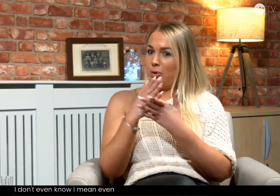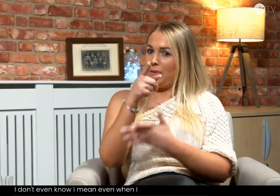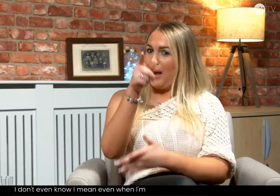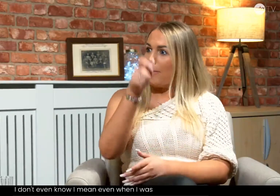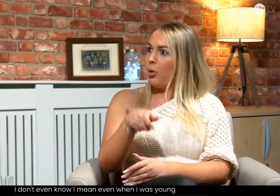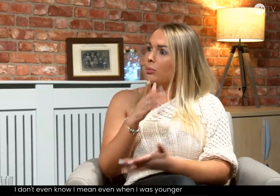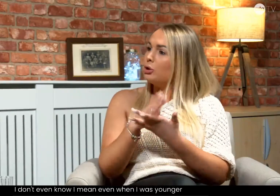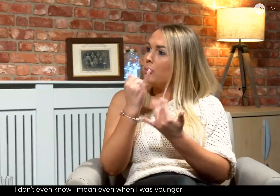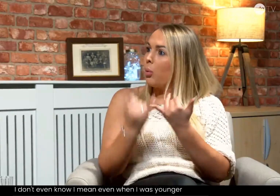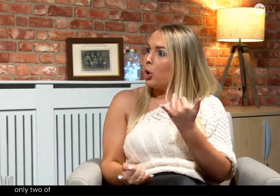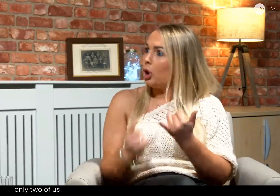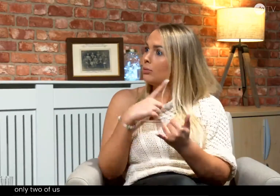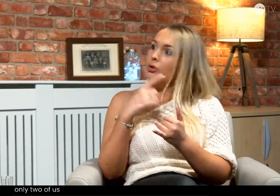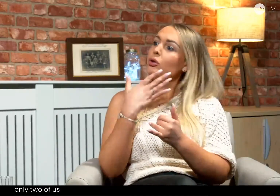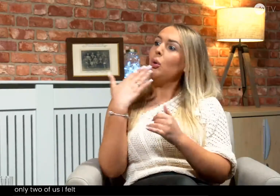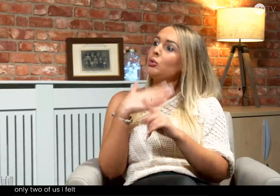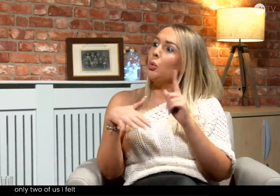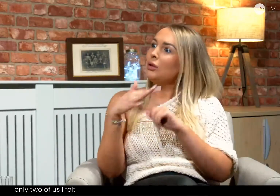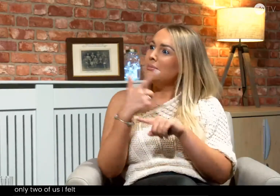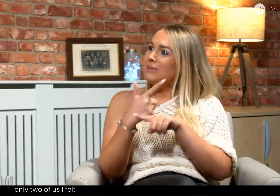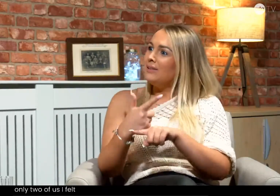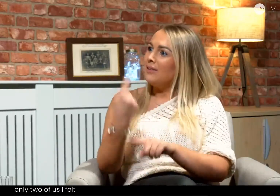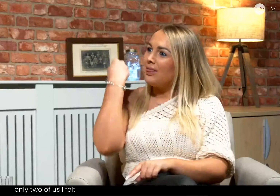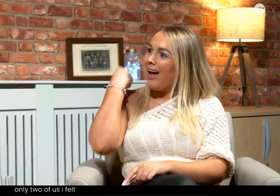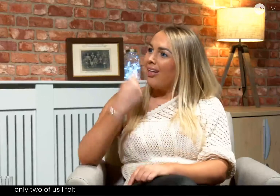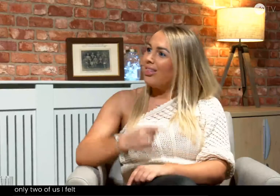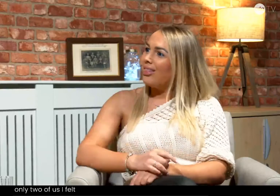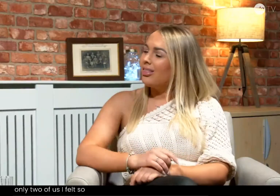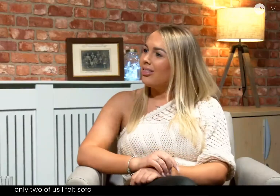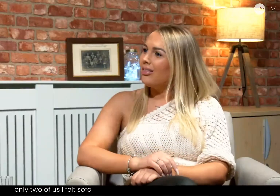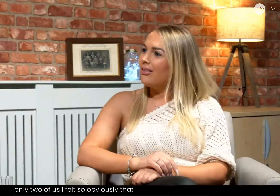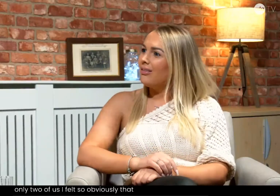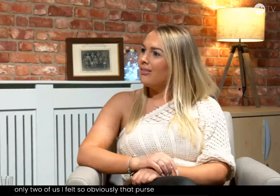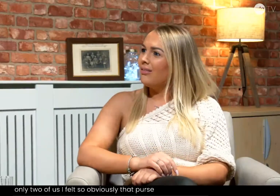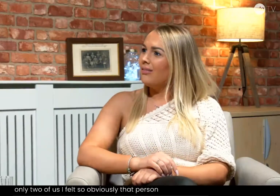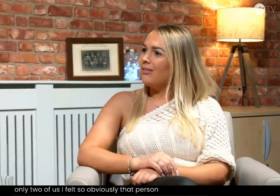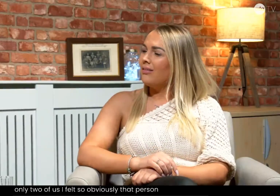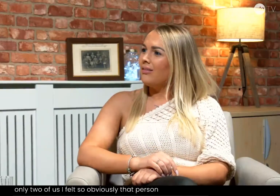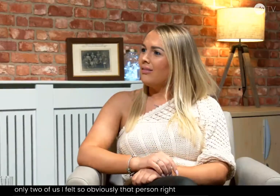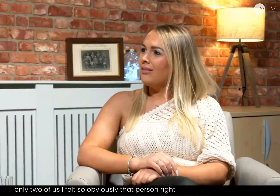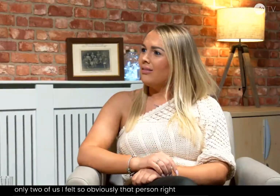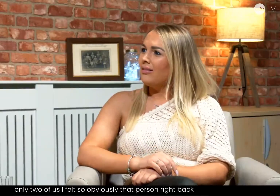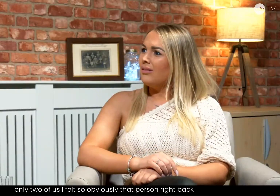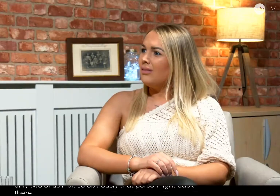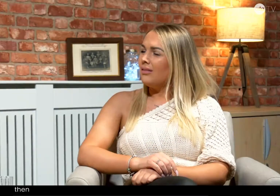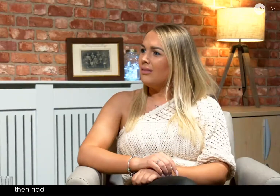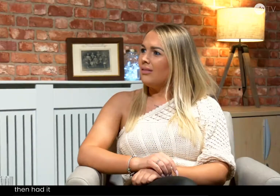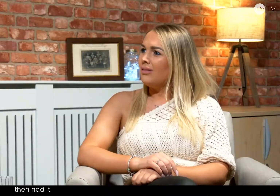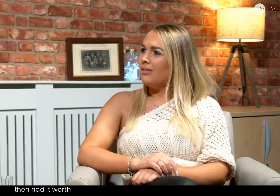felt. So obviously that person right back then had it worse because there was so few.